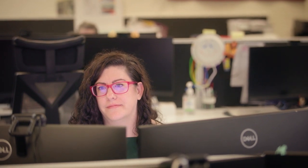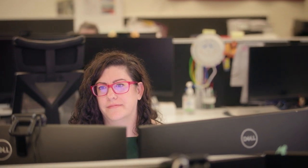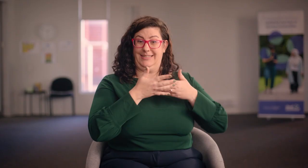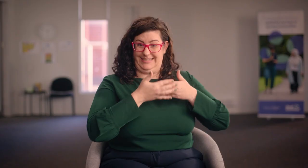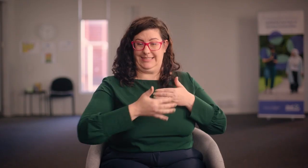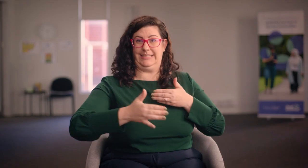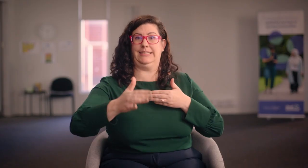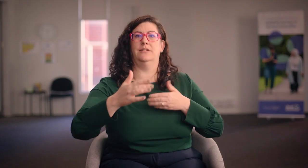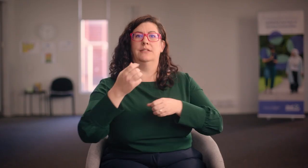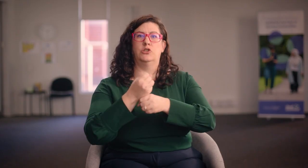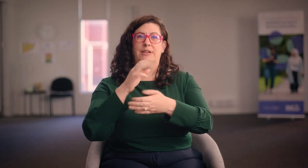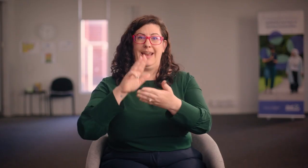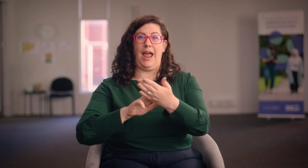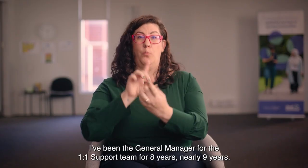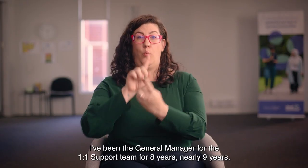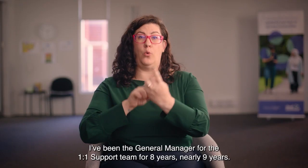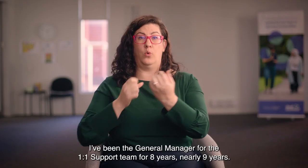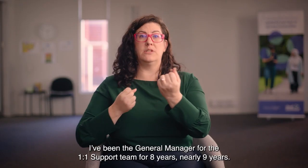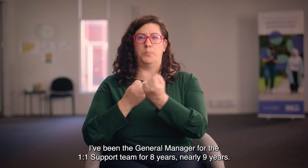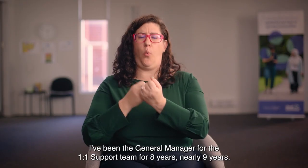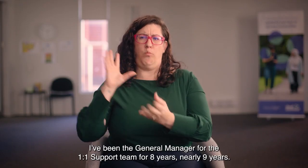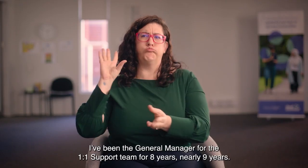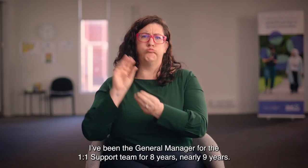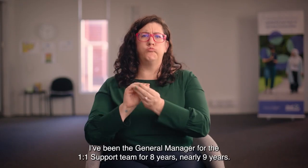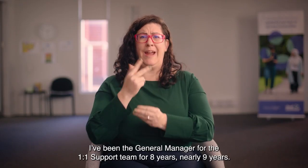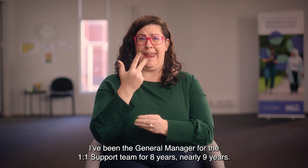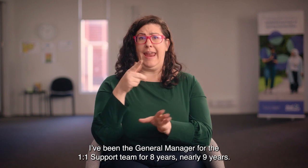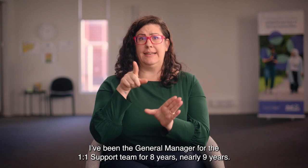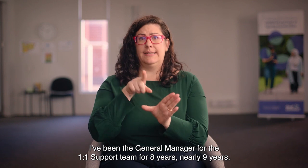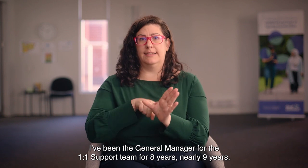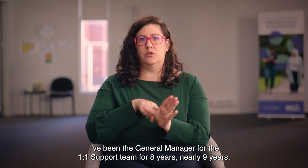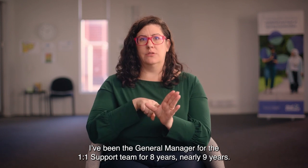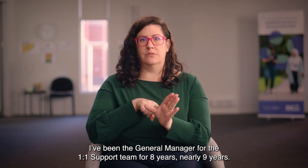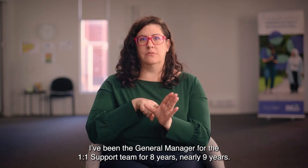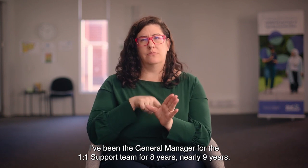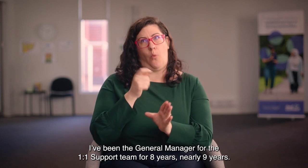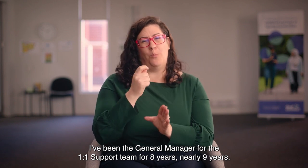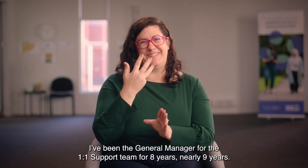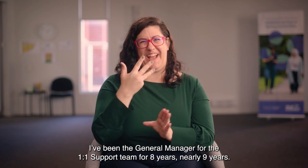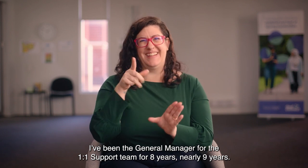I'd been the general manager for the one-on-one support team for 8 years nearly 9 years.